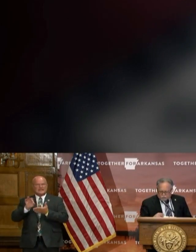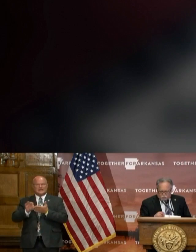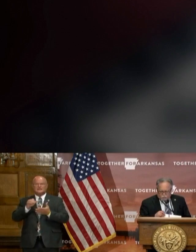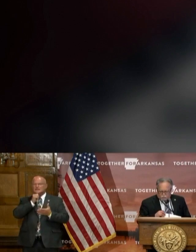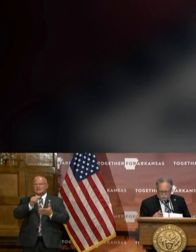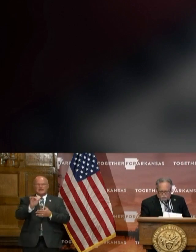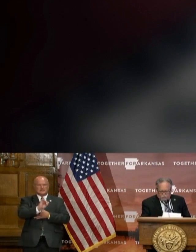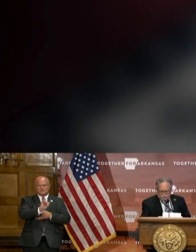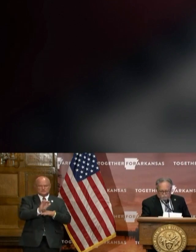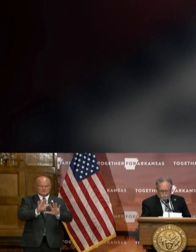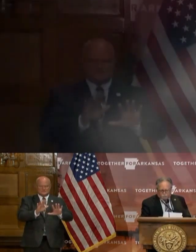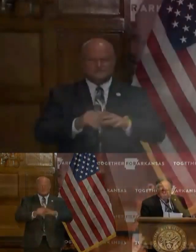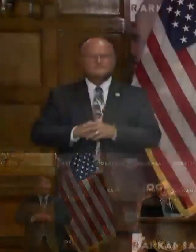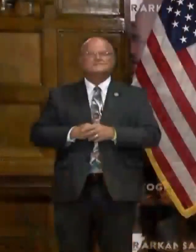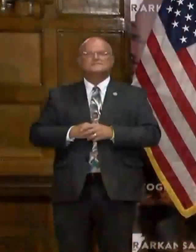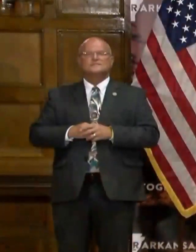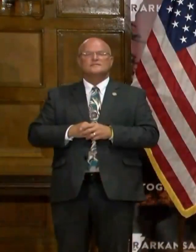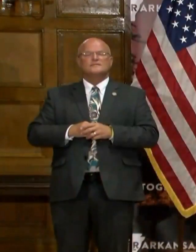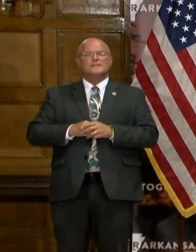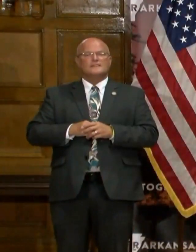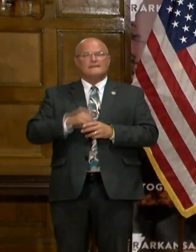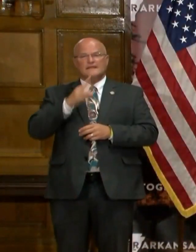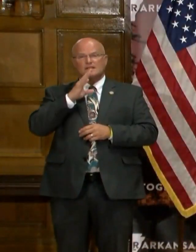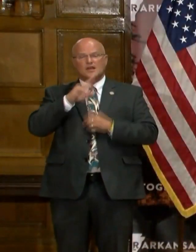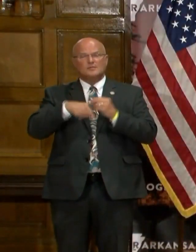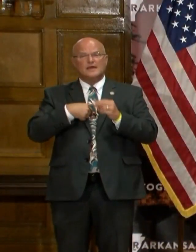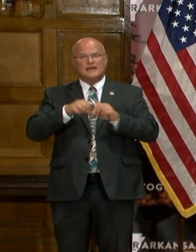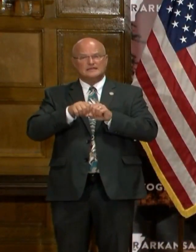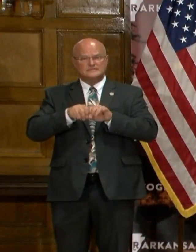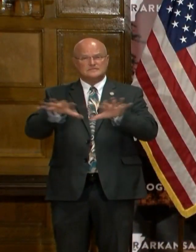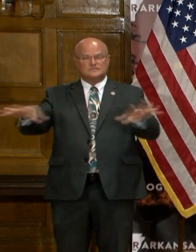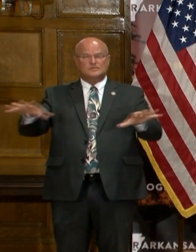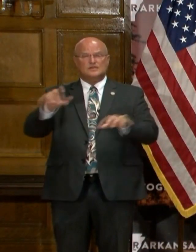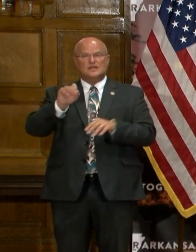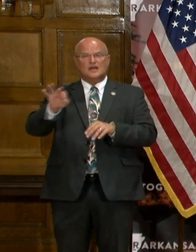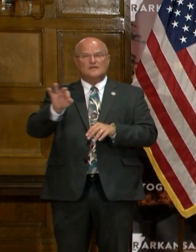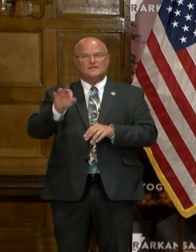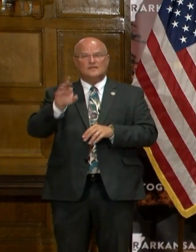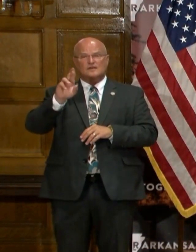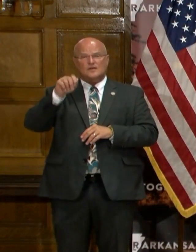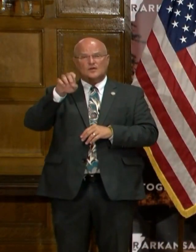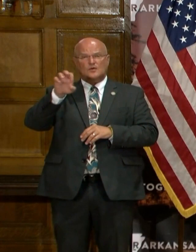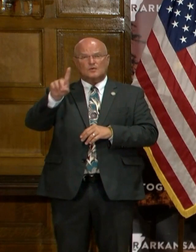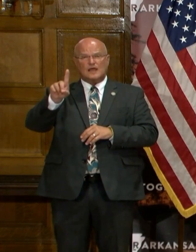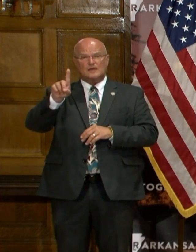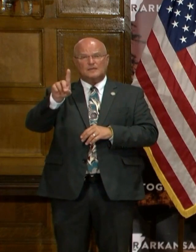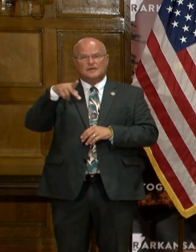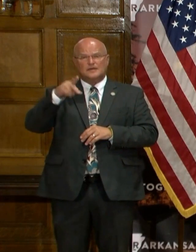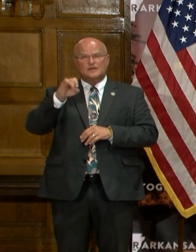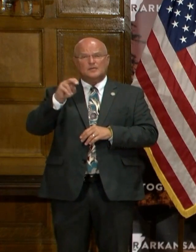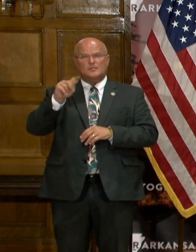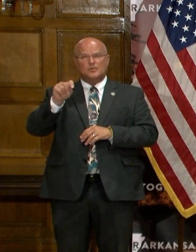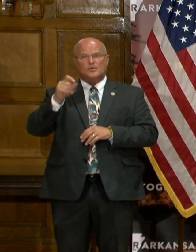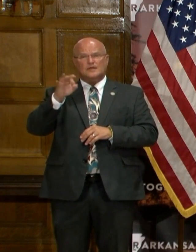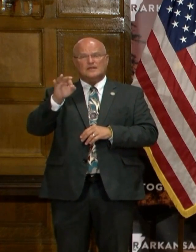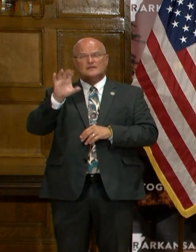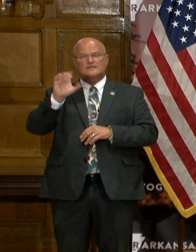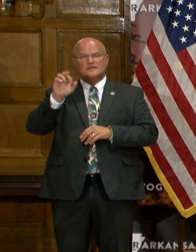let me close by talking about our distribution of the rapid point-of-care testing they call